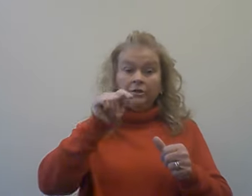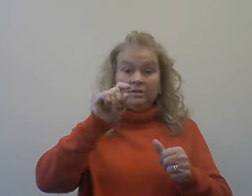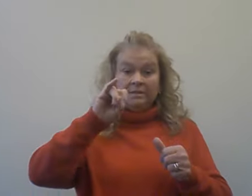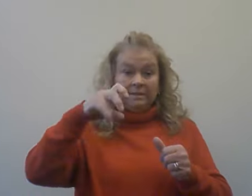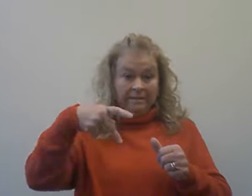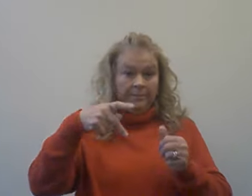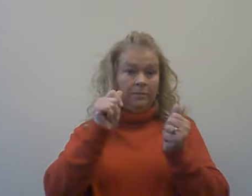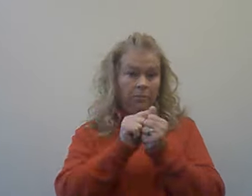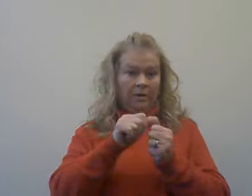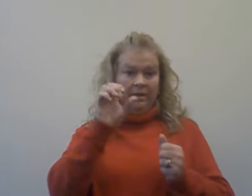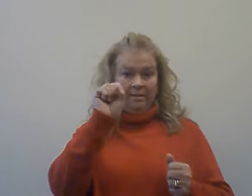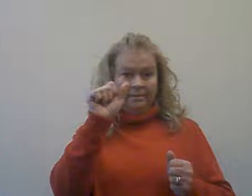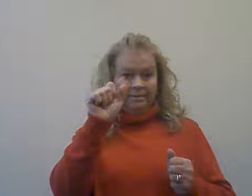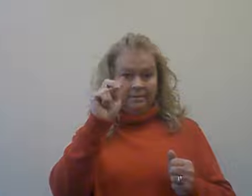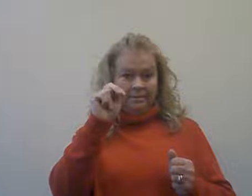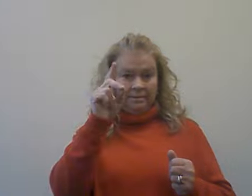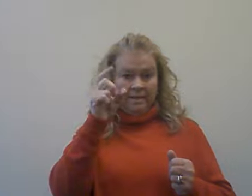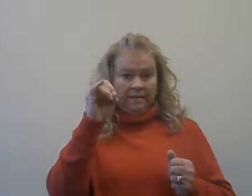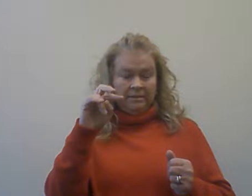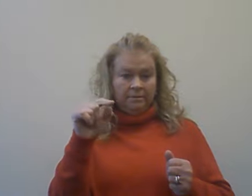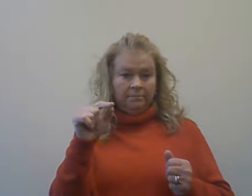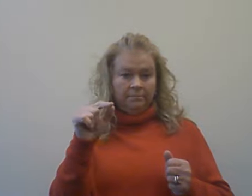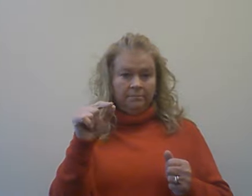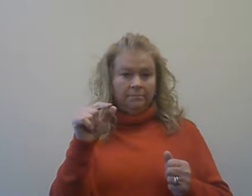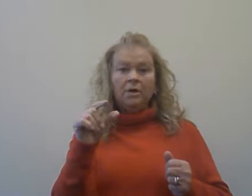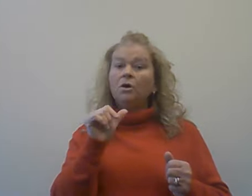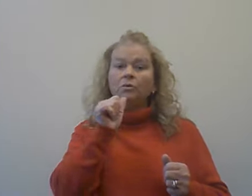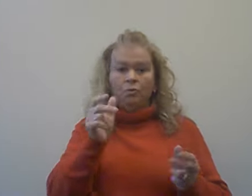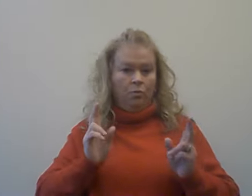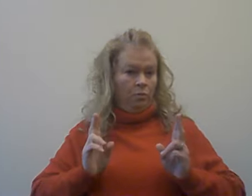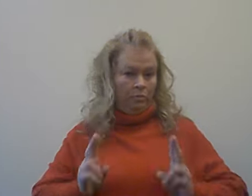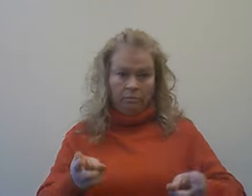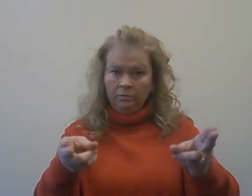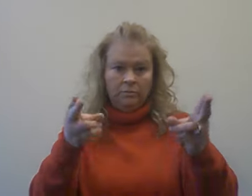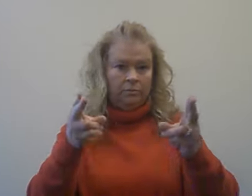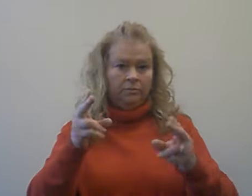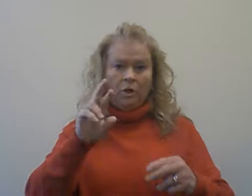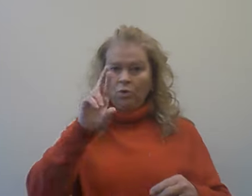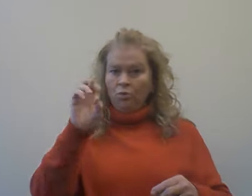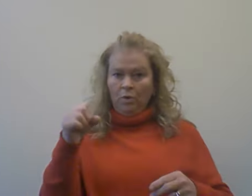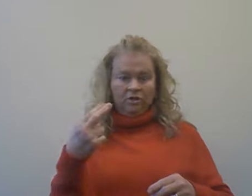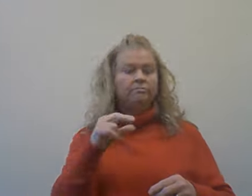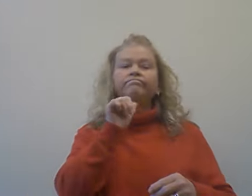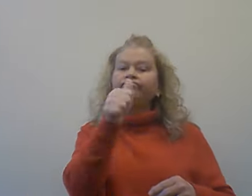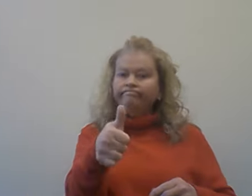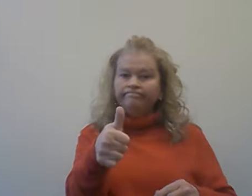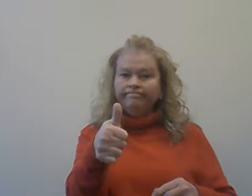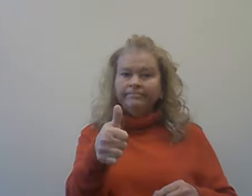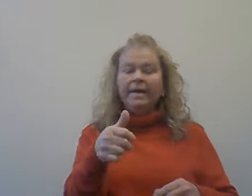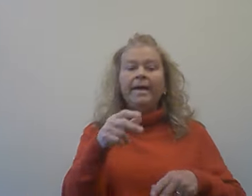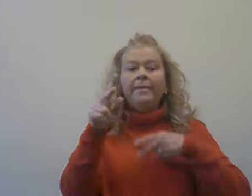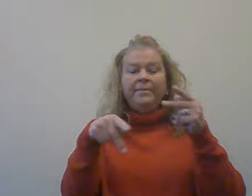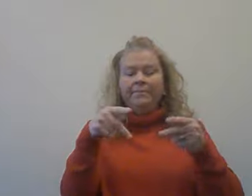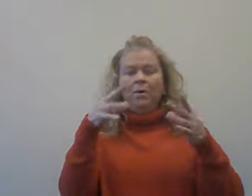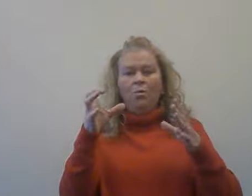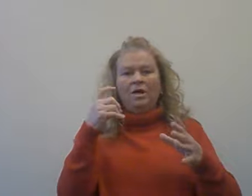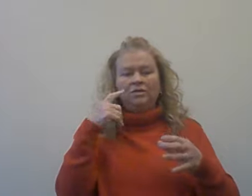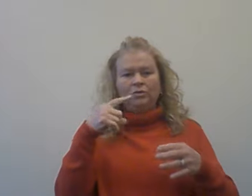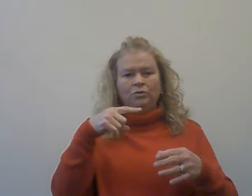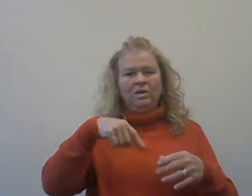this: don't rush. Whenever you have a large panel to sand, people's tendency is to want to go like this. But in reality,